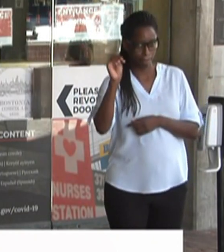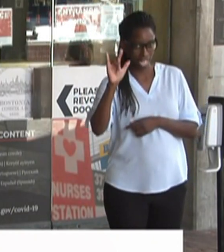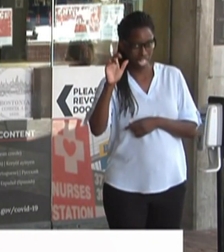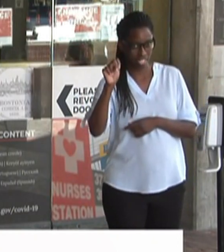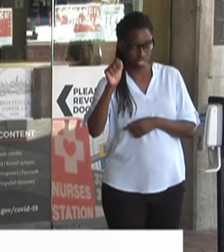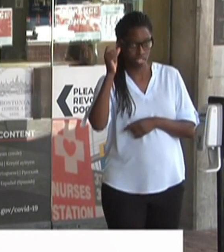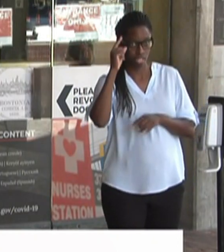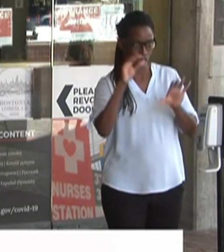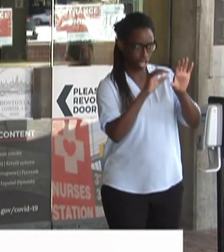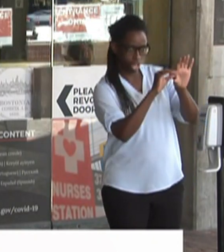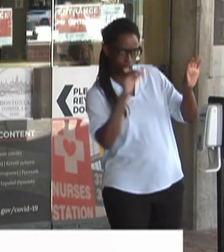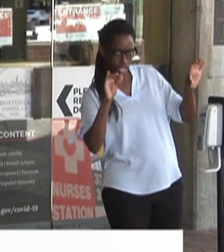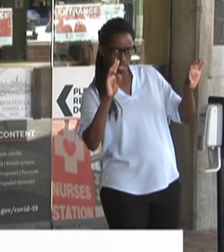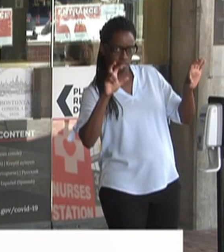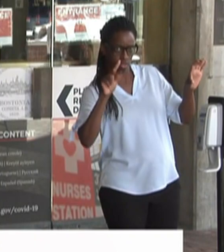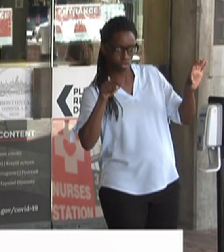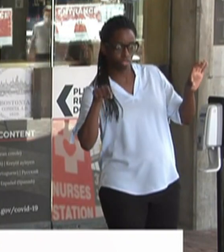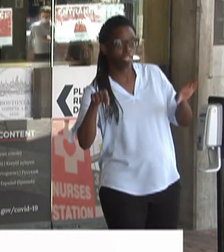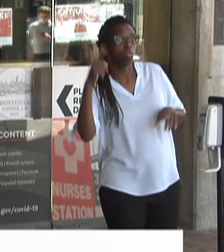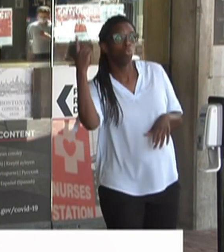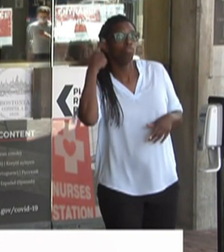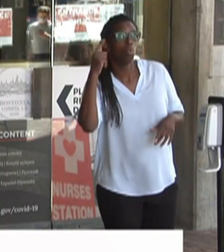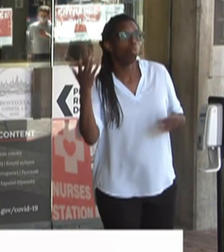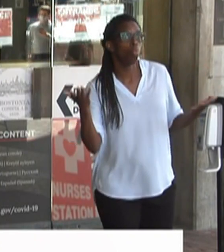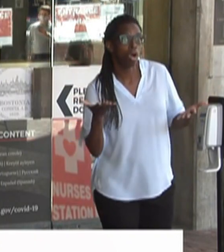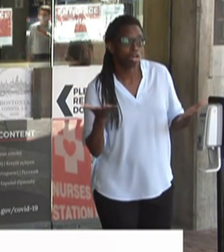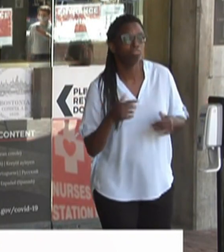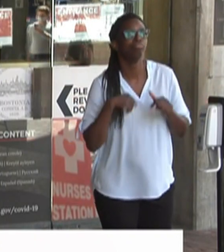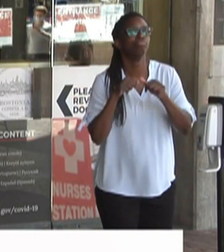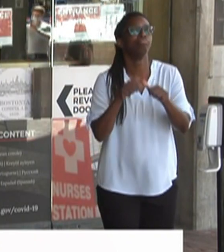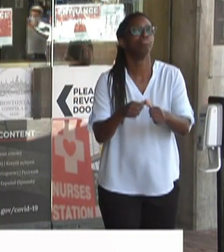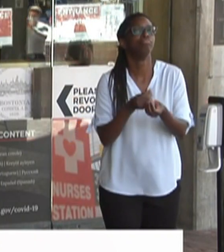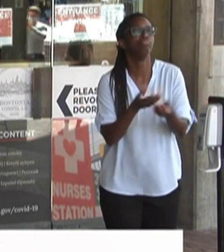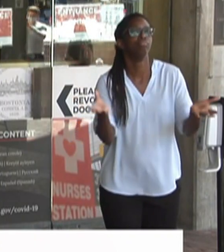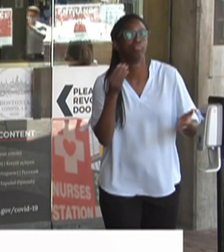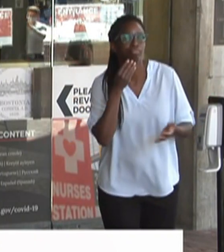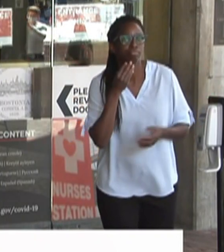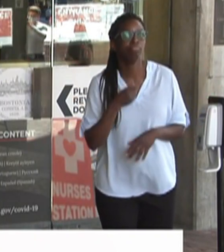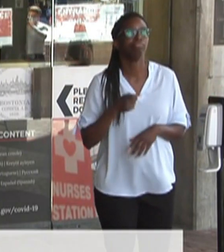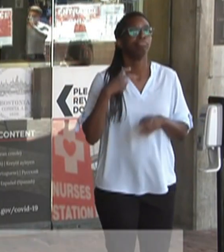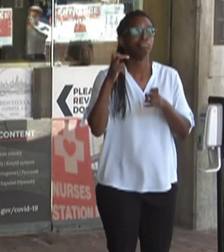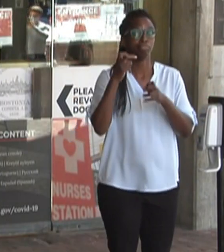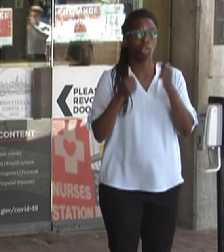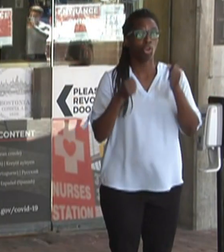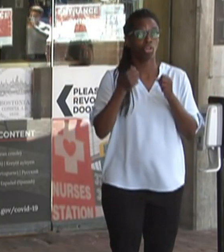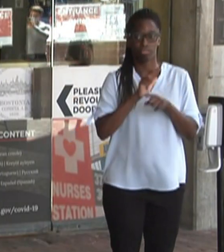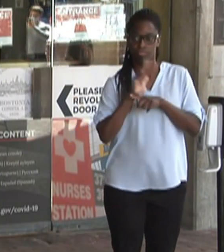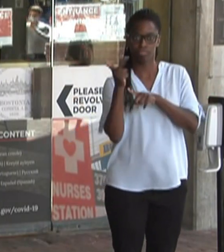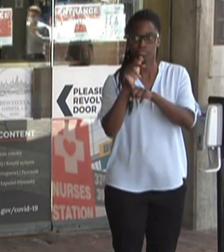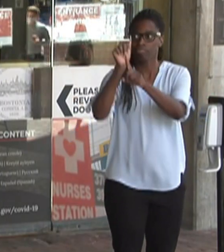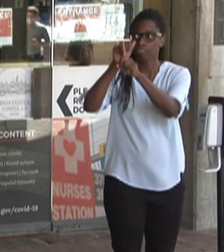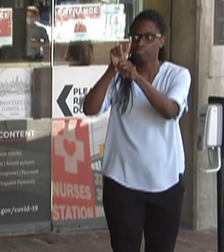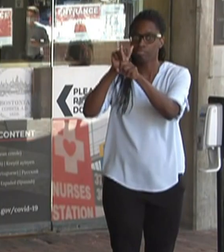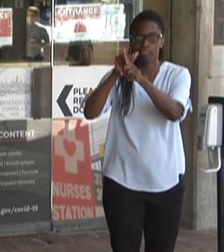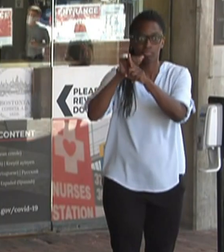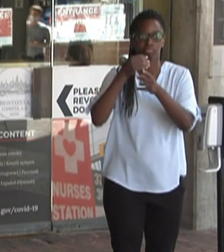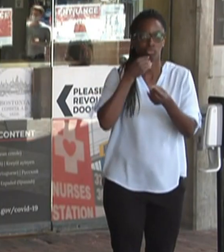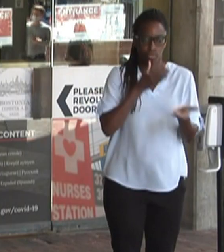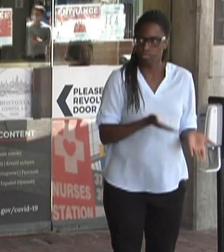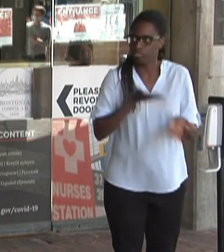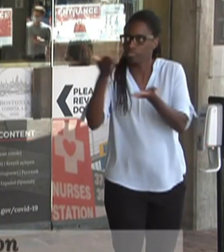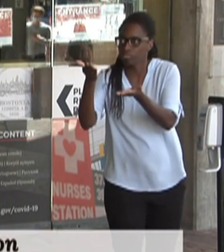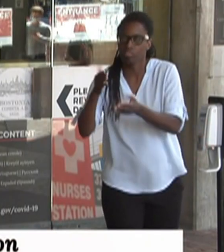work is Ethos, a nonprofit in Jamaica Plain that helps over 3,000 seniors and people with disabilities stay in their